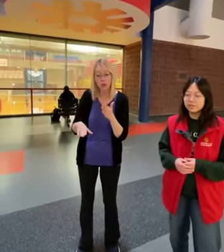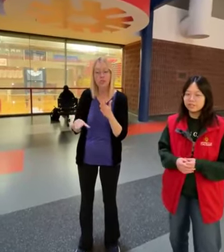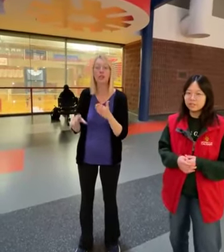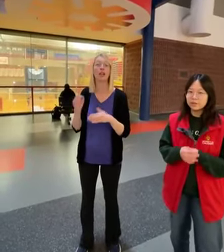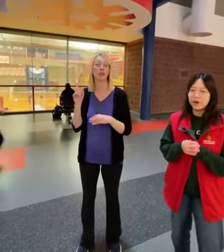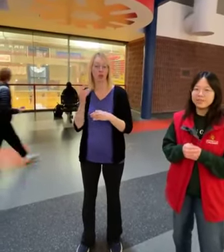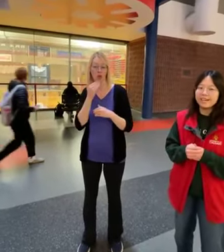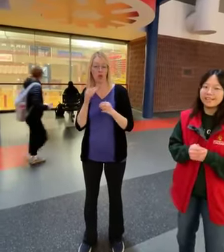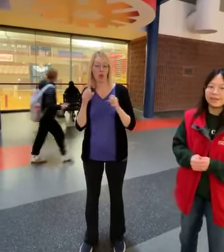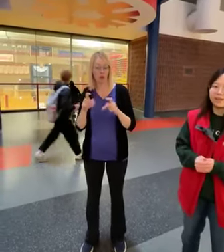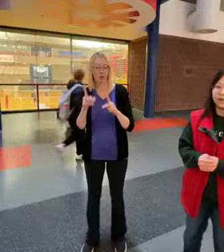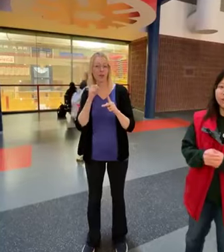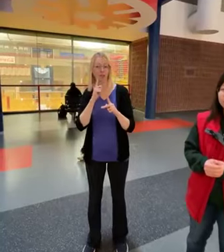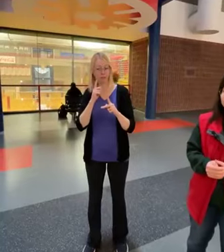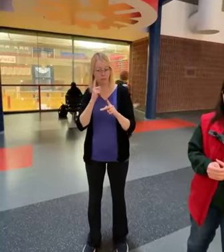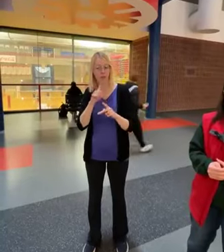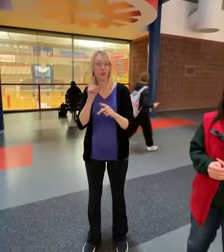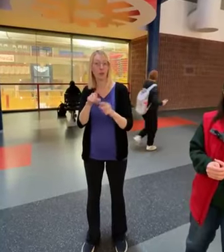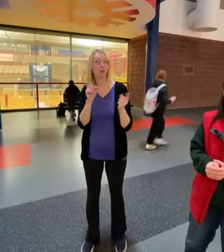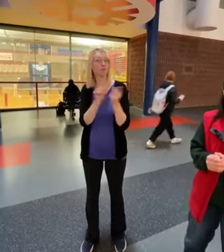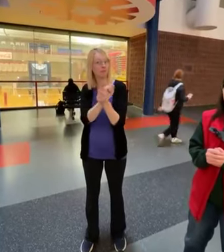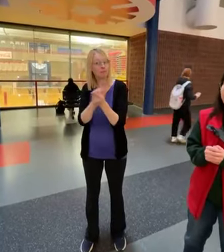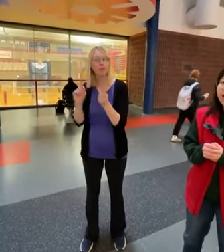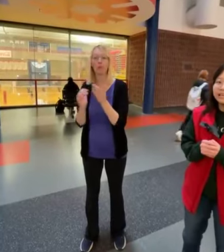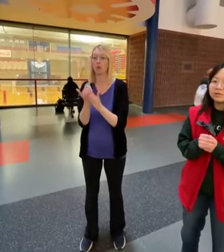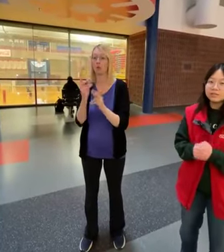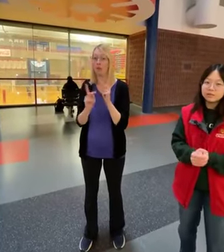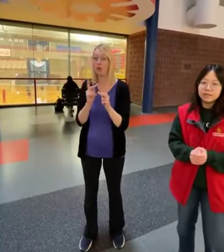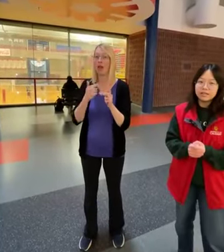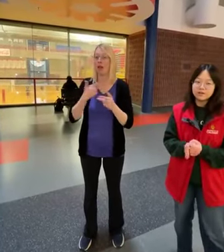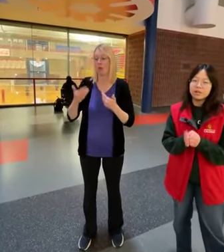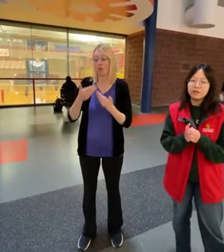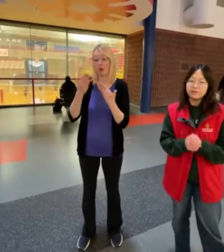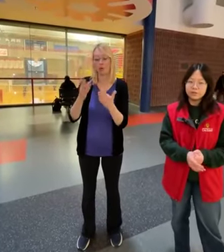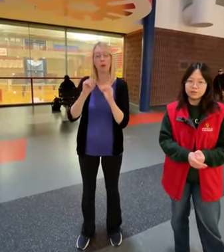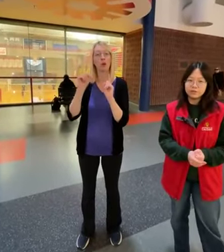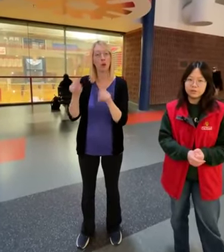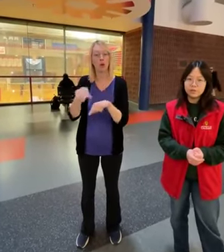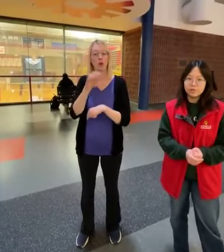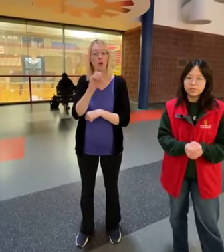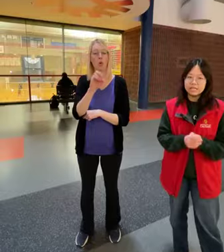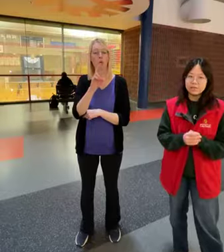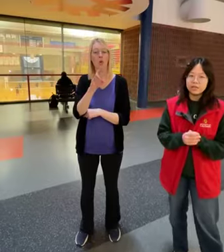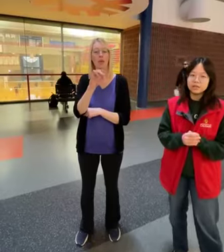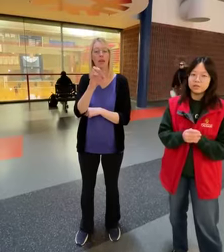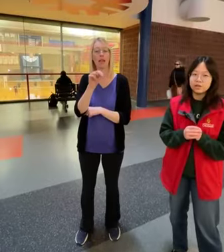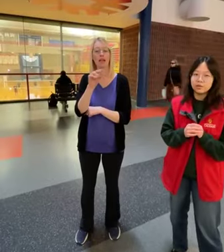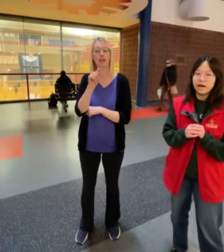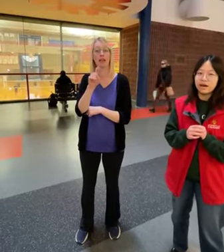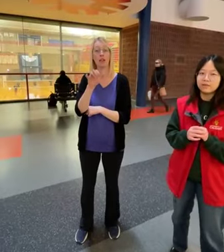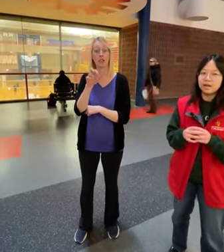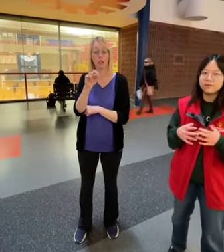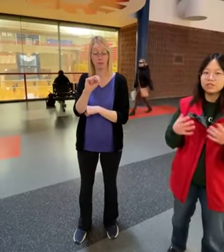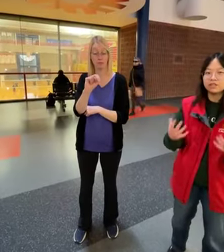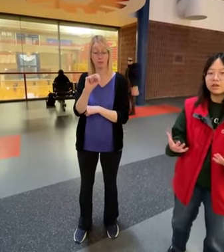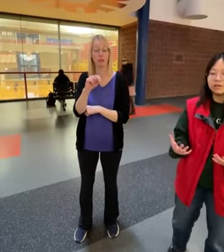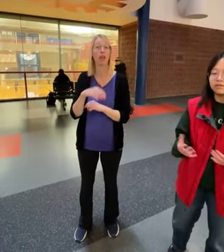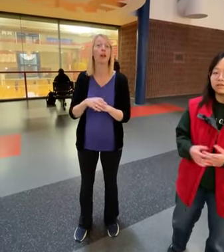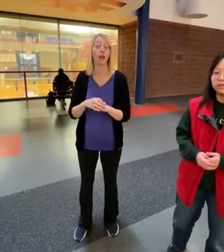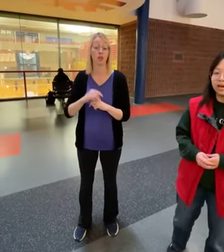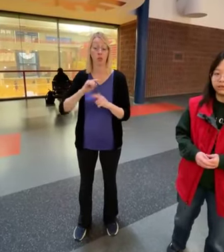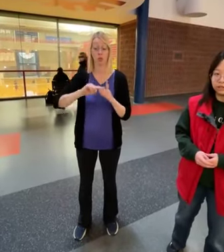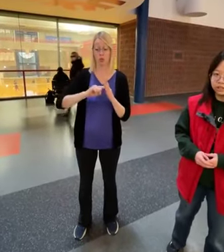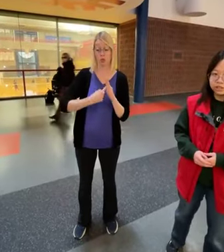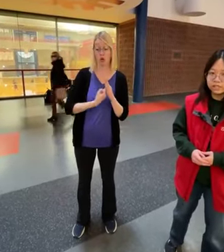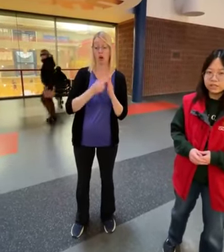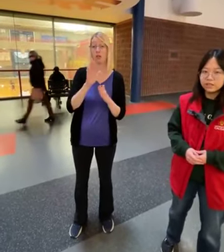there in your first year. So I always highly recommend going to orientation. And the reason, again, we call it a full circle moment is because while you have kind of the start